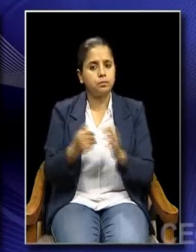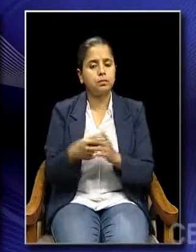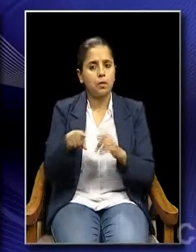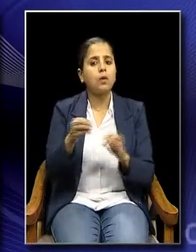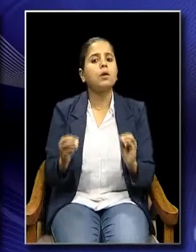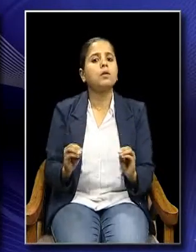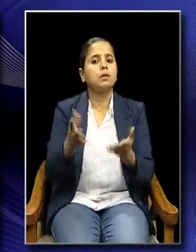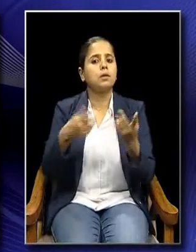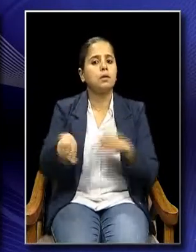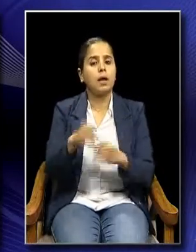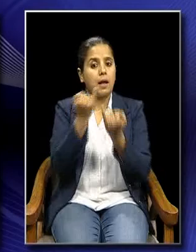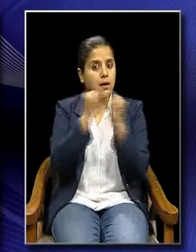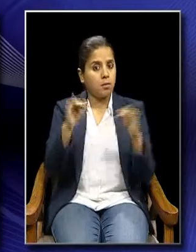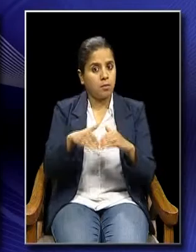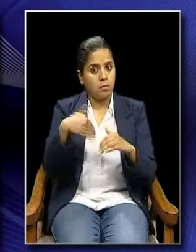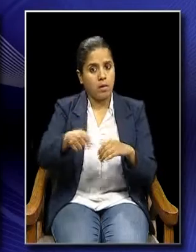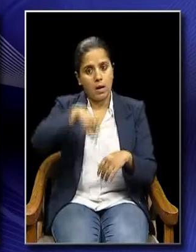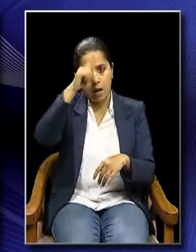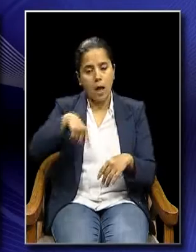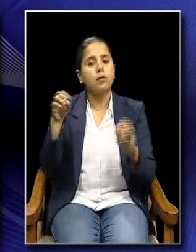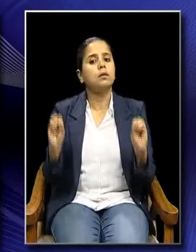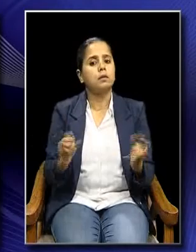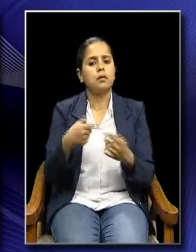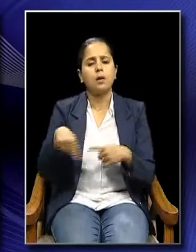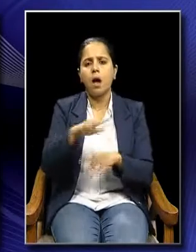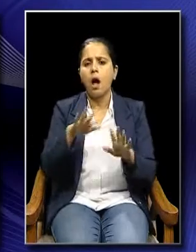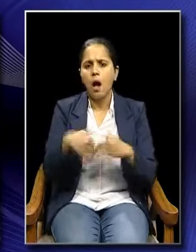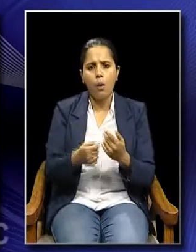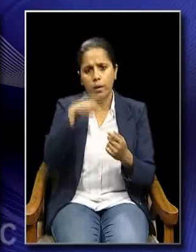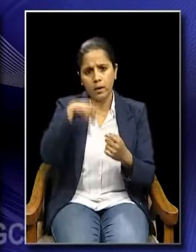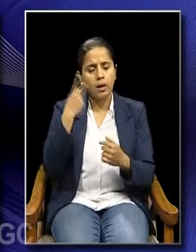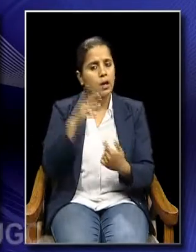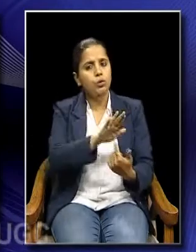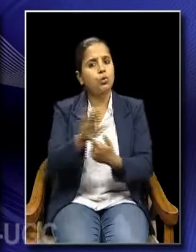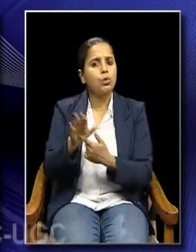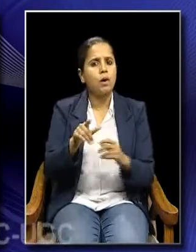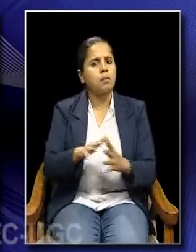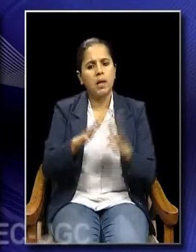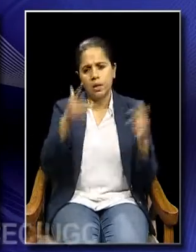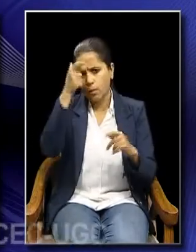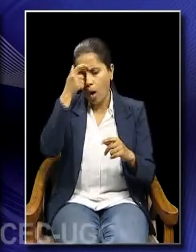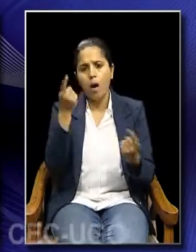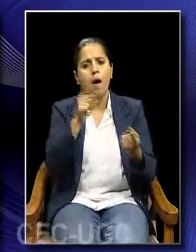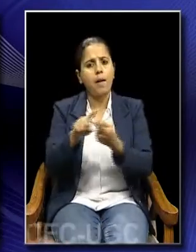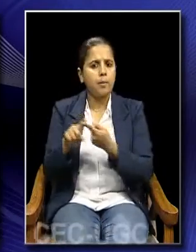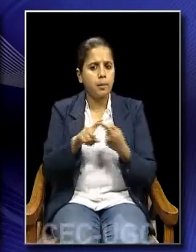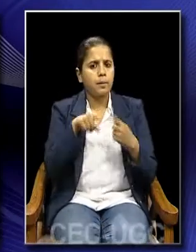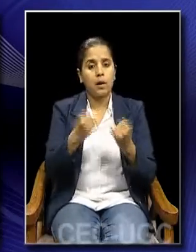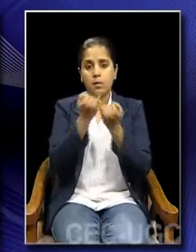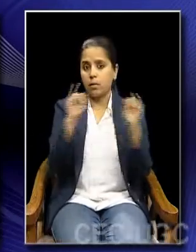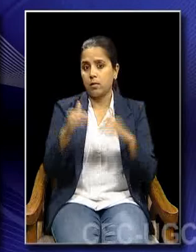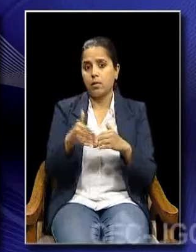began after the independence of India, and how India encountered a lot of problems just after